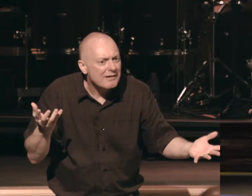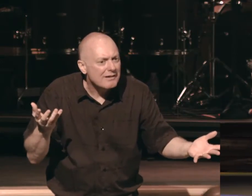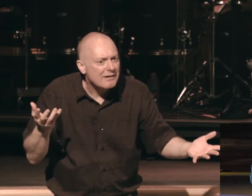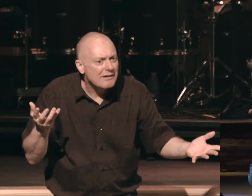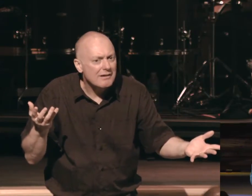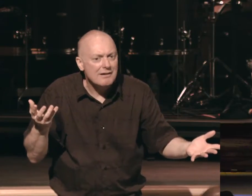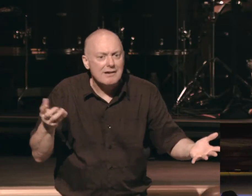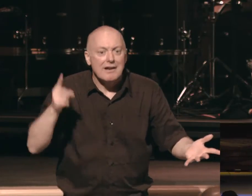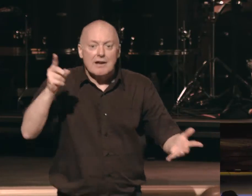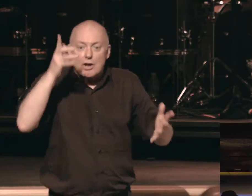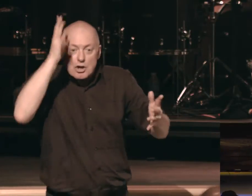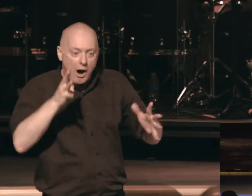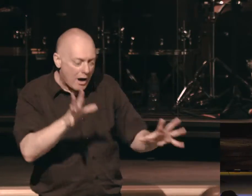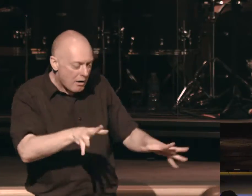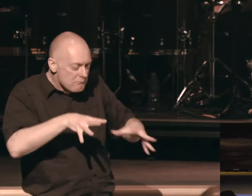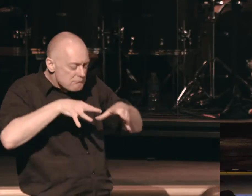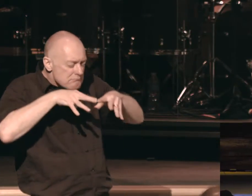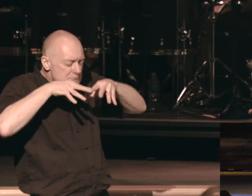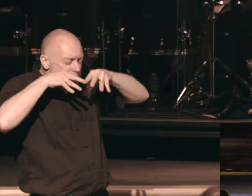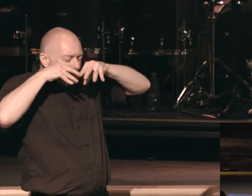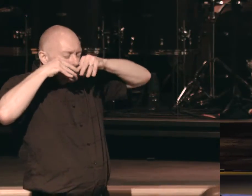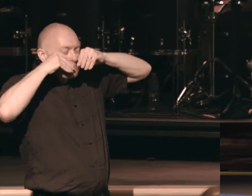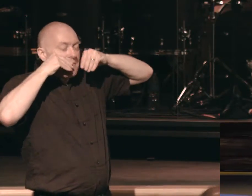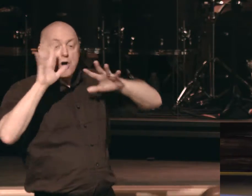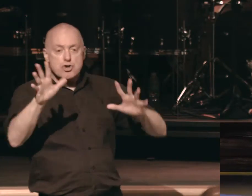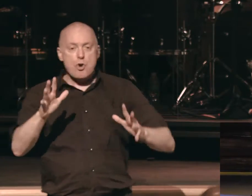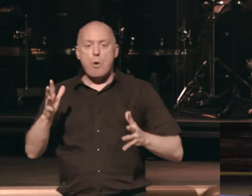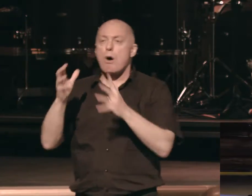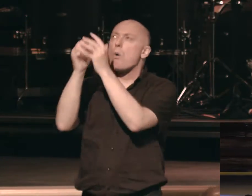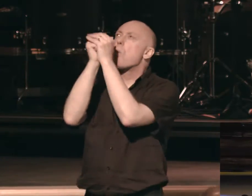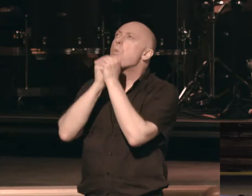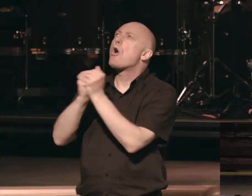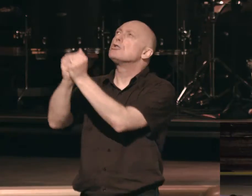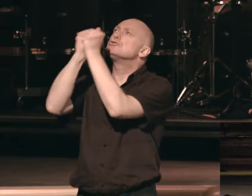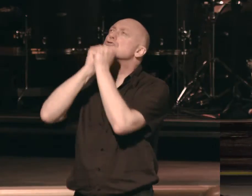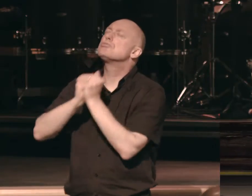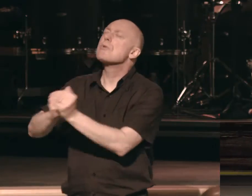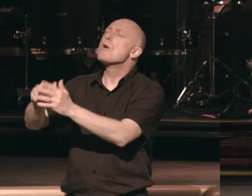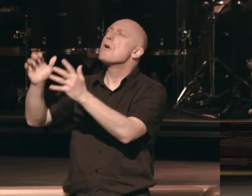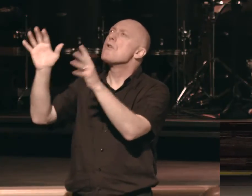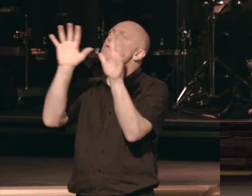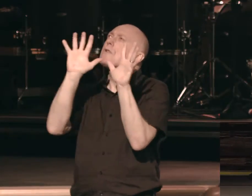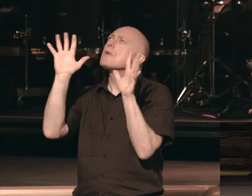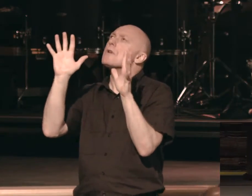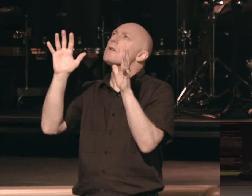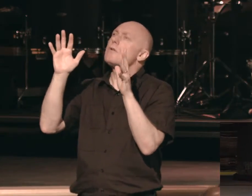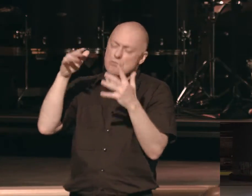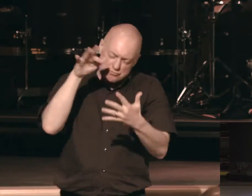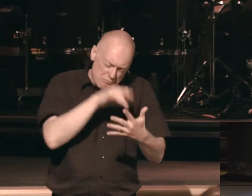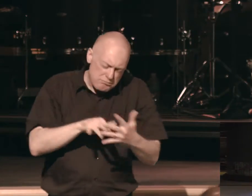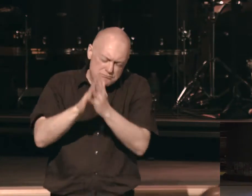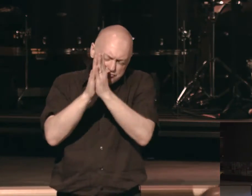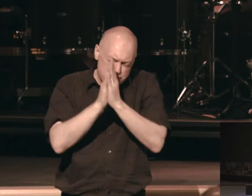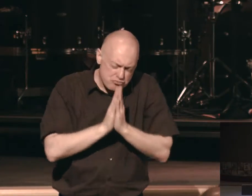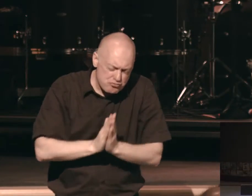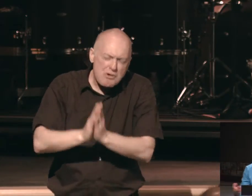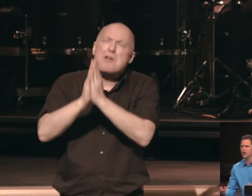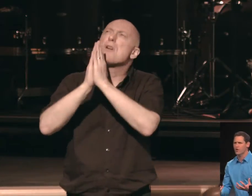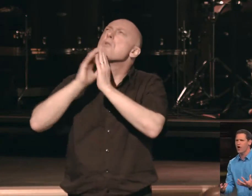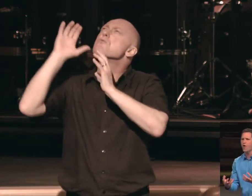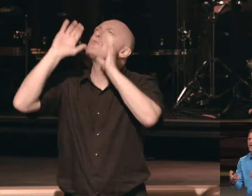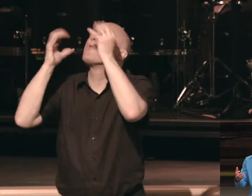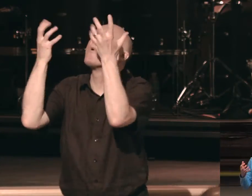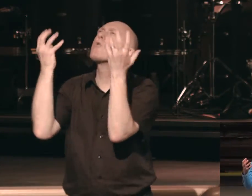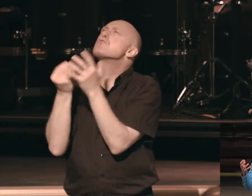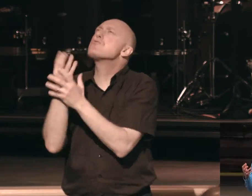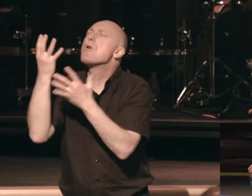Are his nostrils being filled with the fragrance of reverence and worship as we sing, as right now, as we study, as we pray, as we seek to learn and to